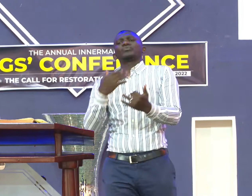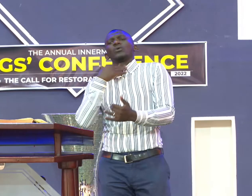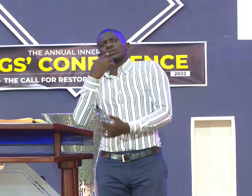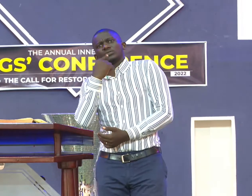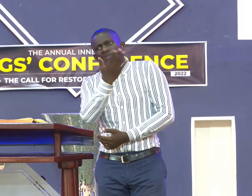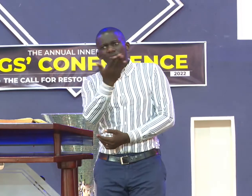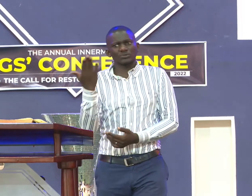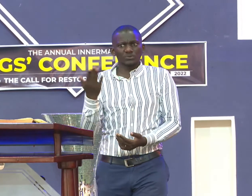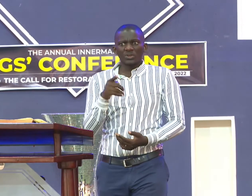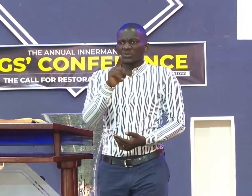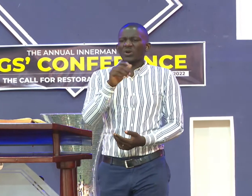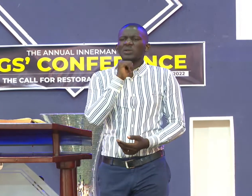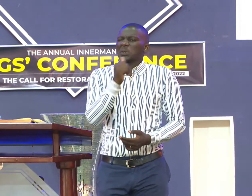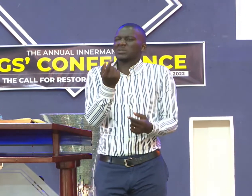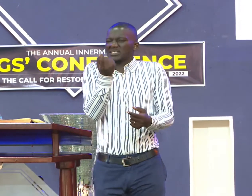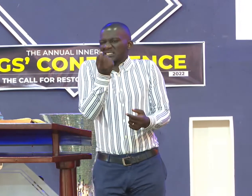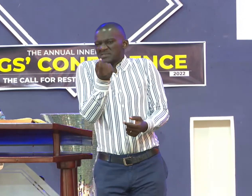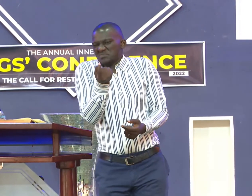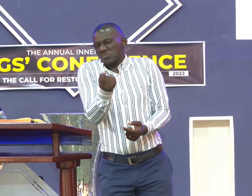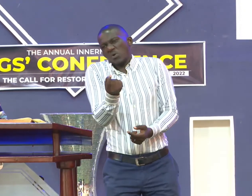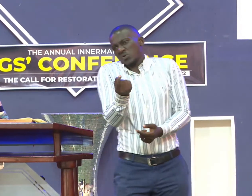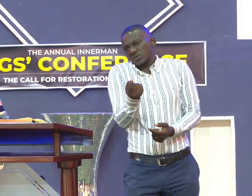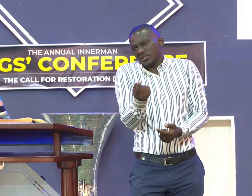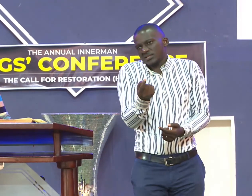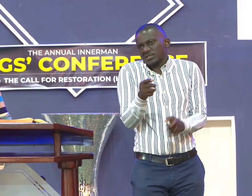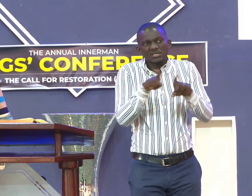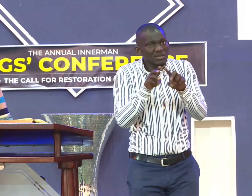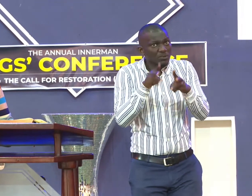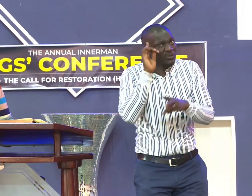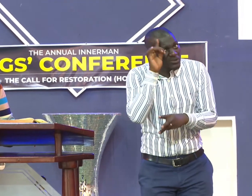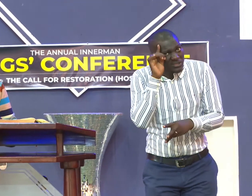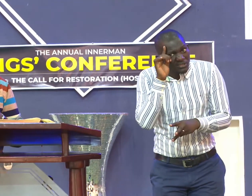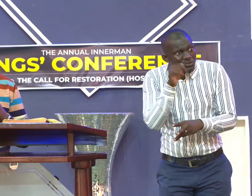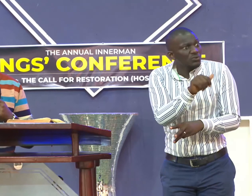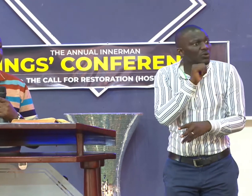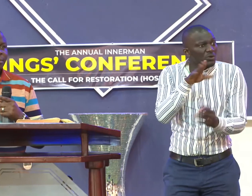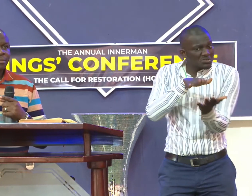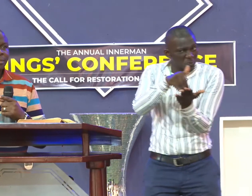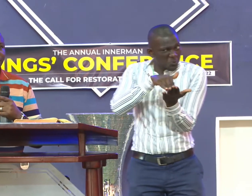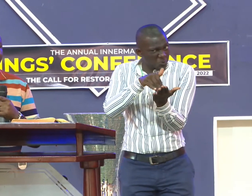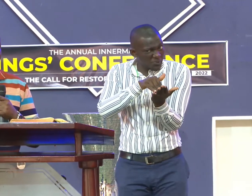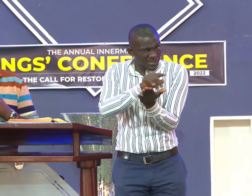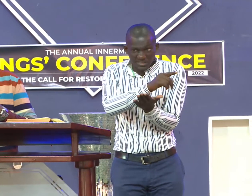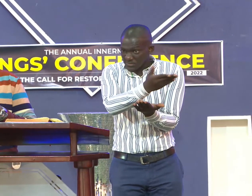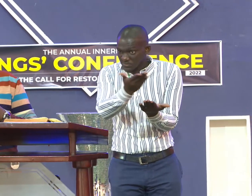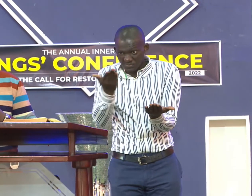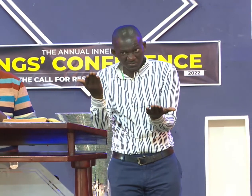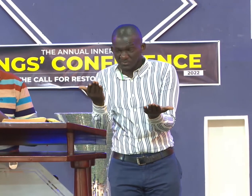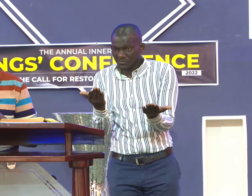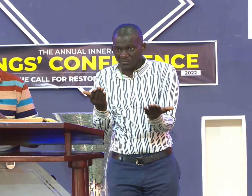you. You're not minor as you think. You're not weak as you may